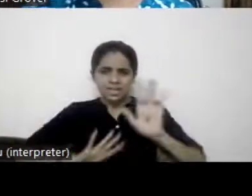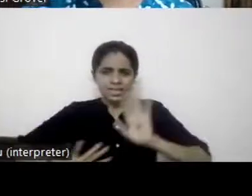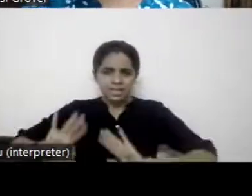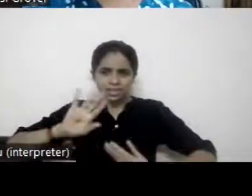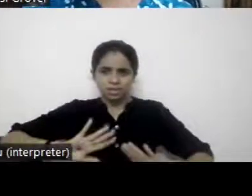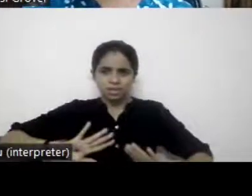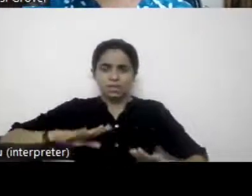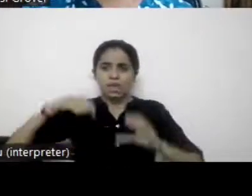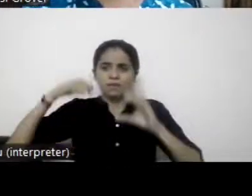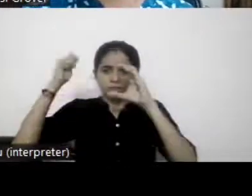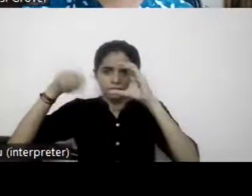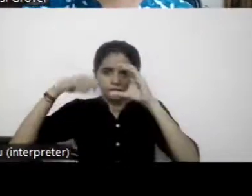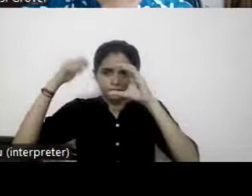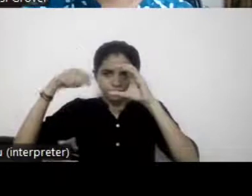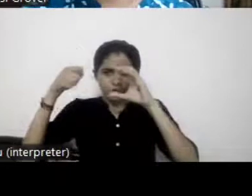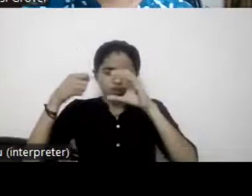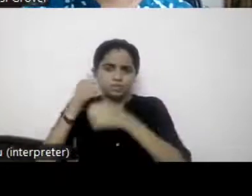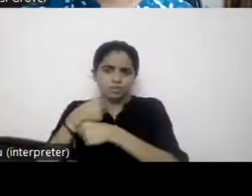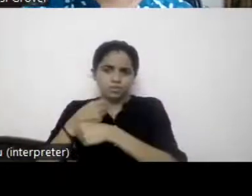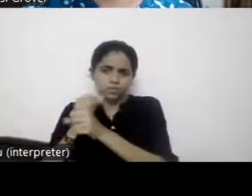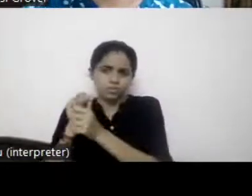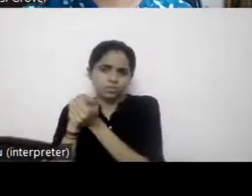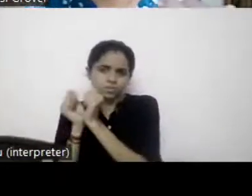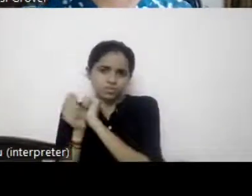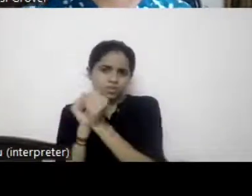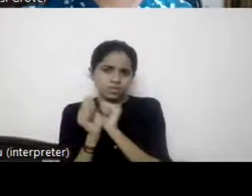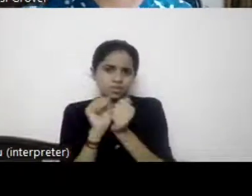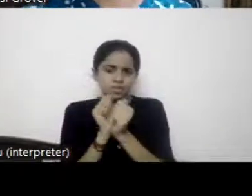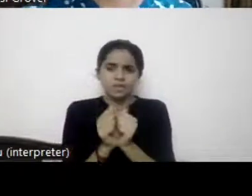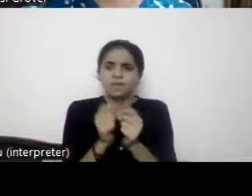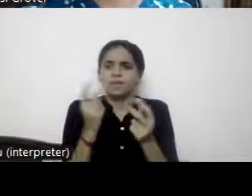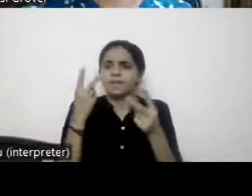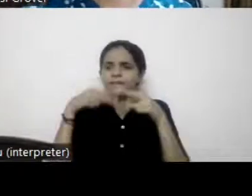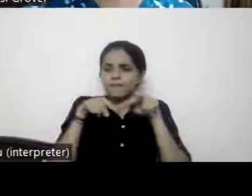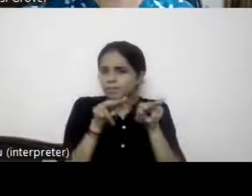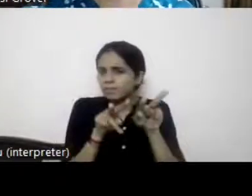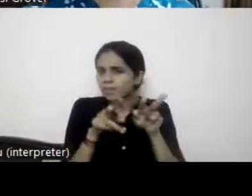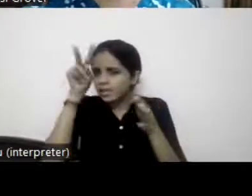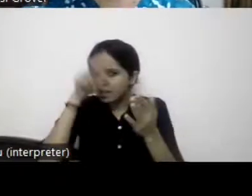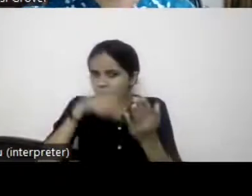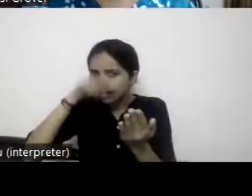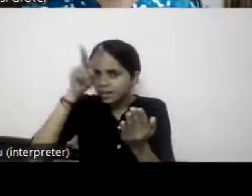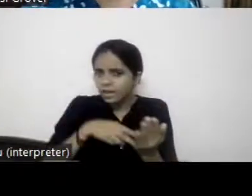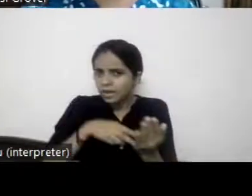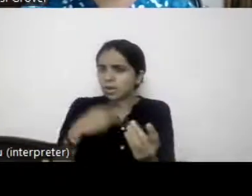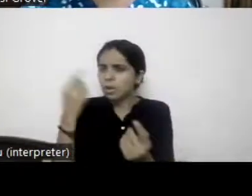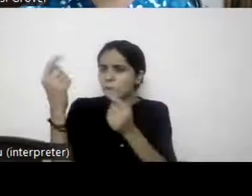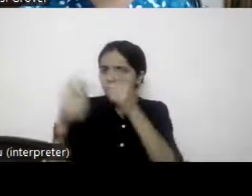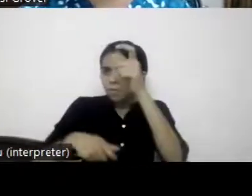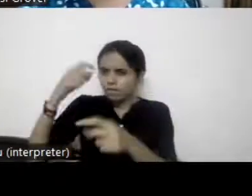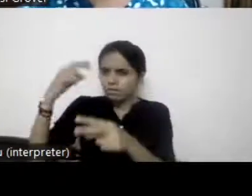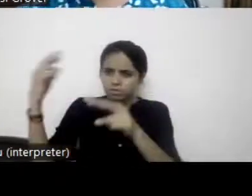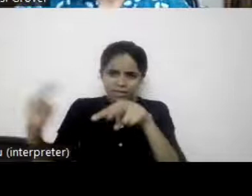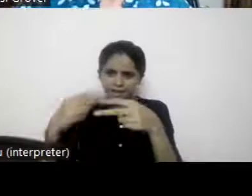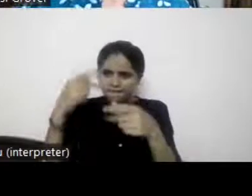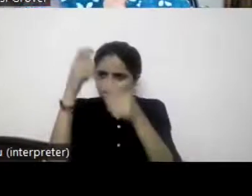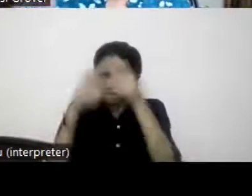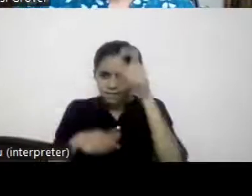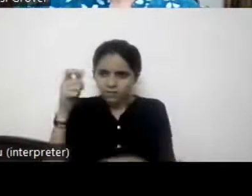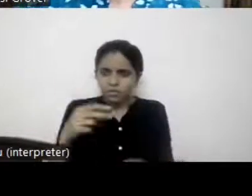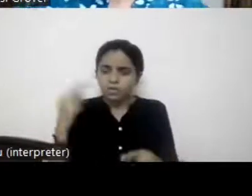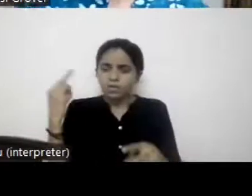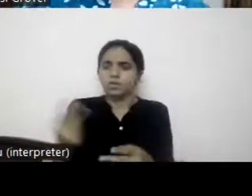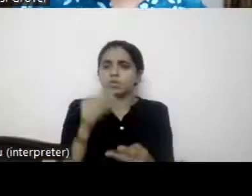the film viewing can change with respect to what we are consuming as consumers. And when we talk about